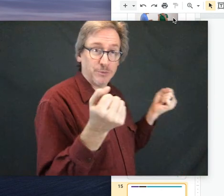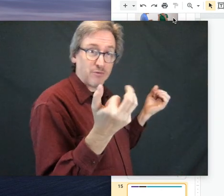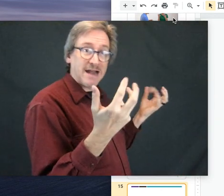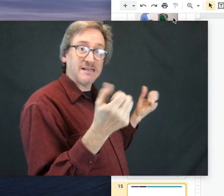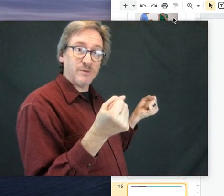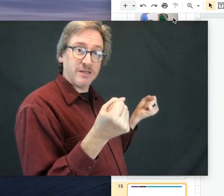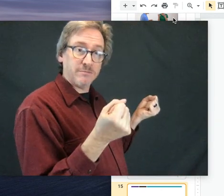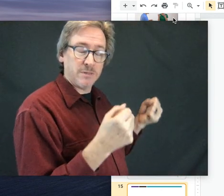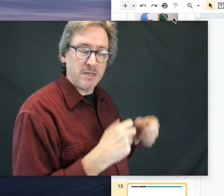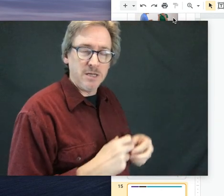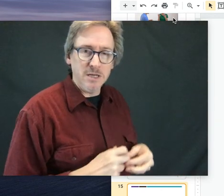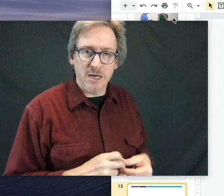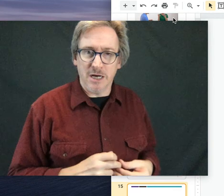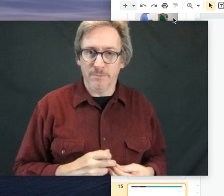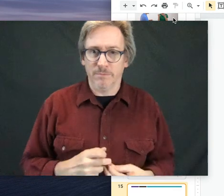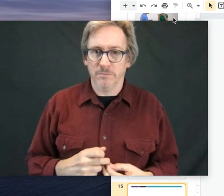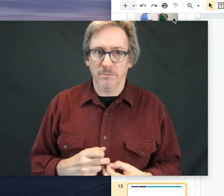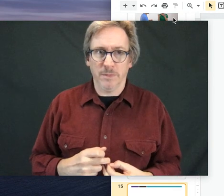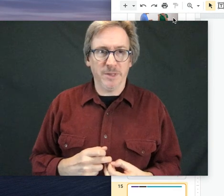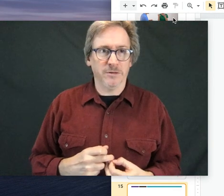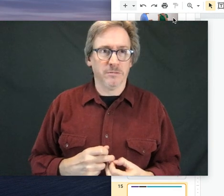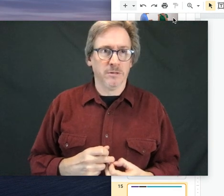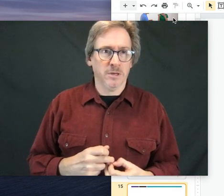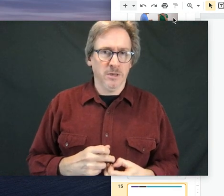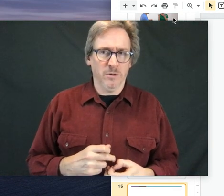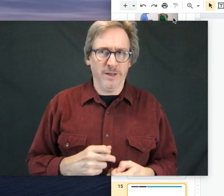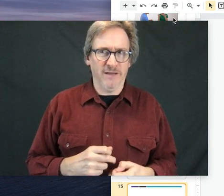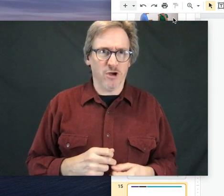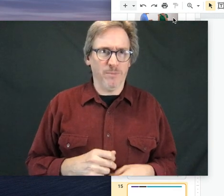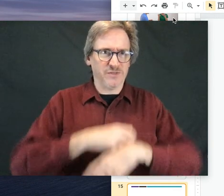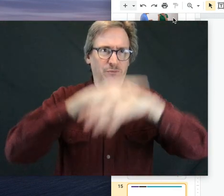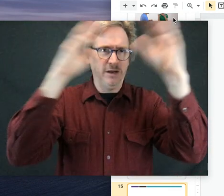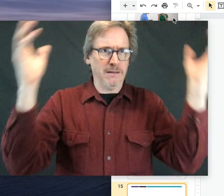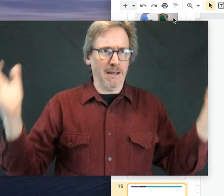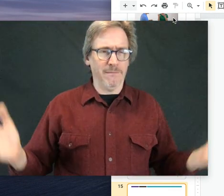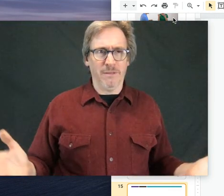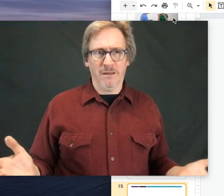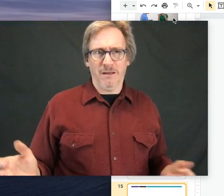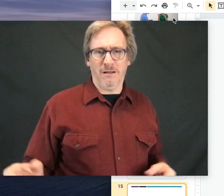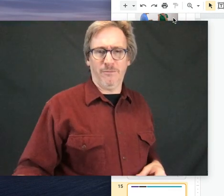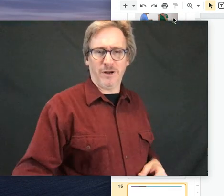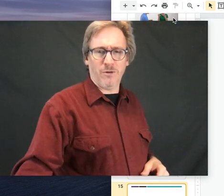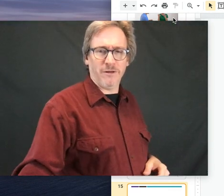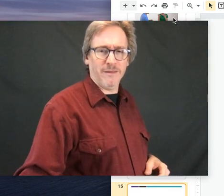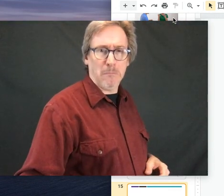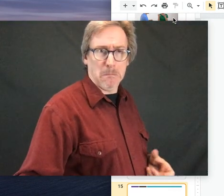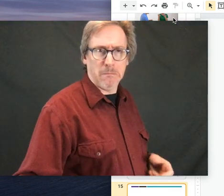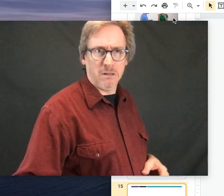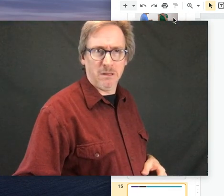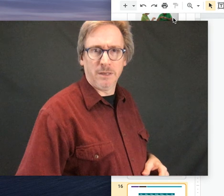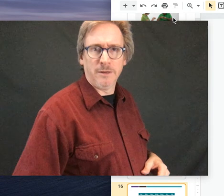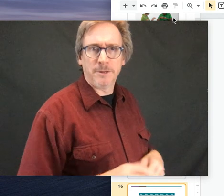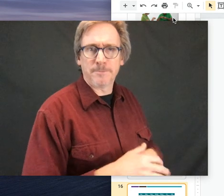so you could practice with it. Maybe when we have copious free time, I'll record them.